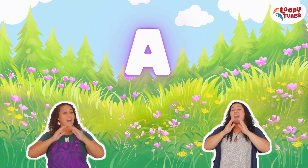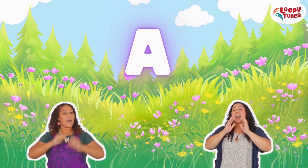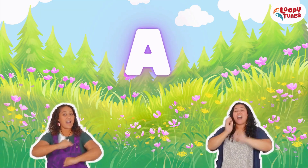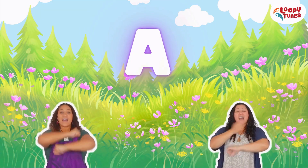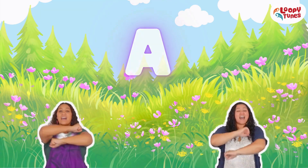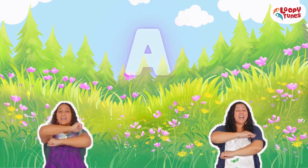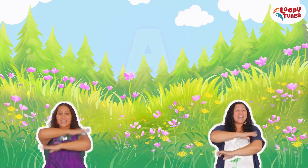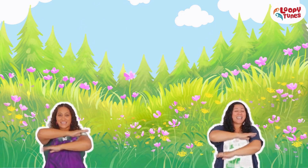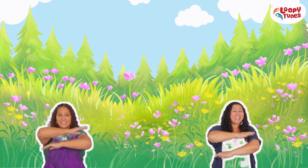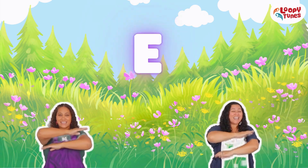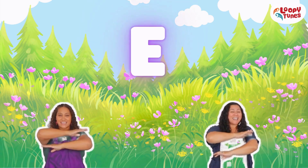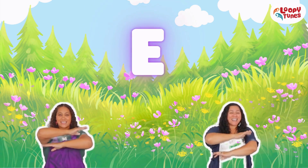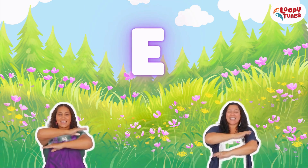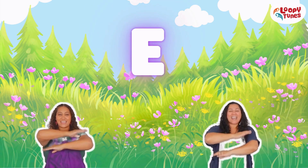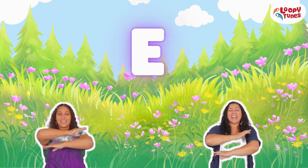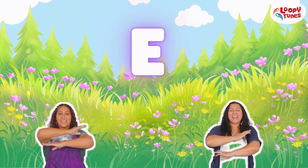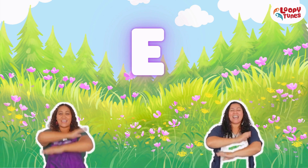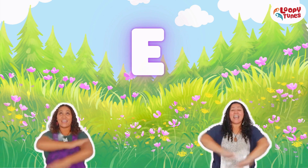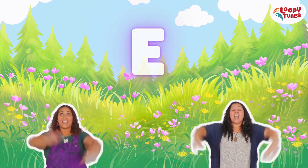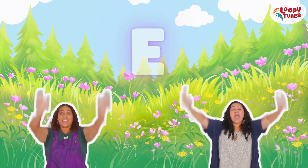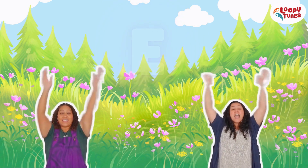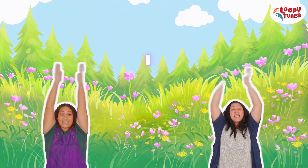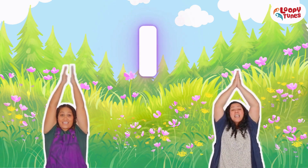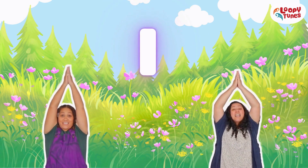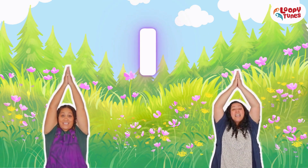Ah, ah, ah,